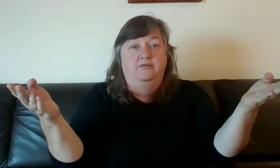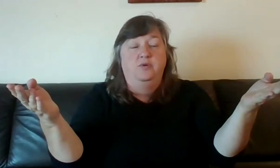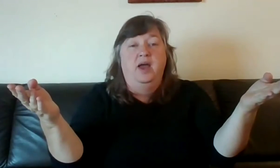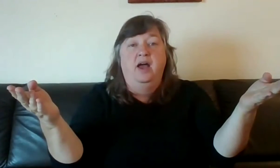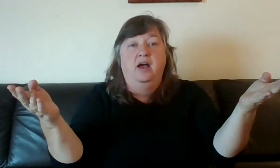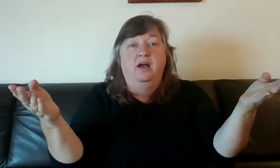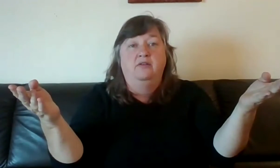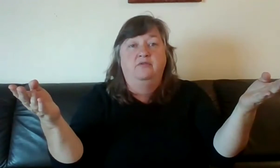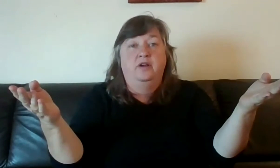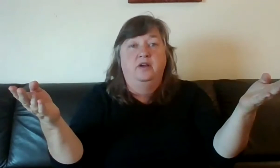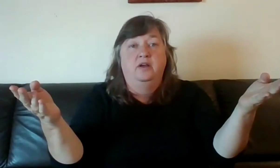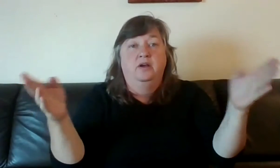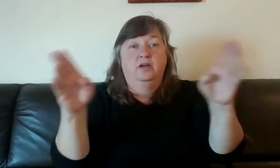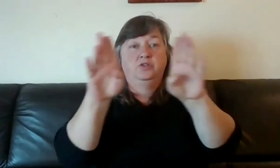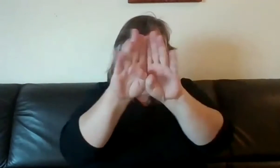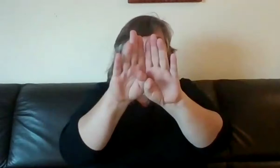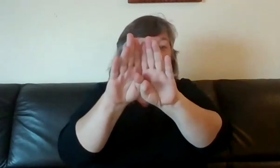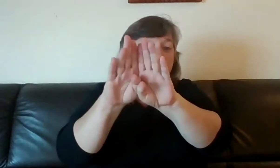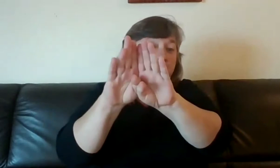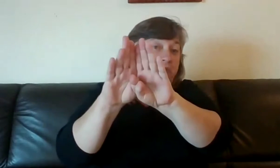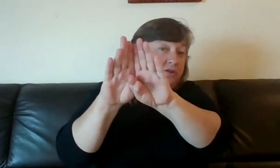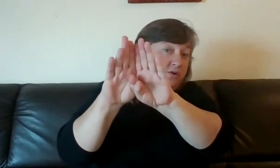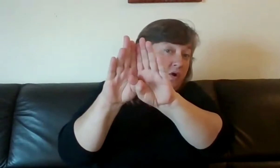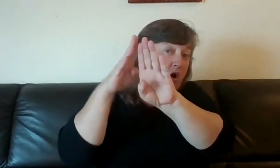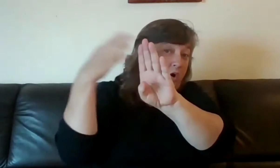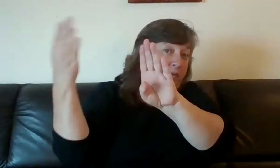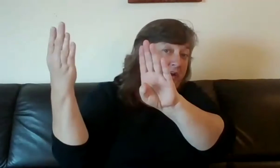you have a door, you're going to open it